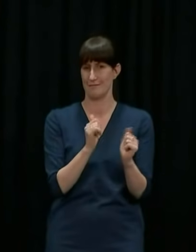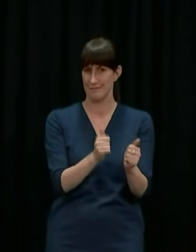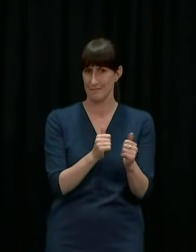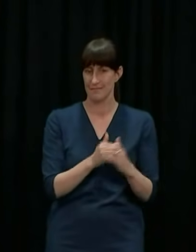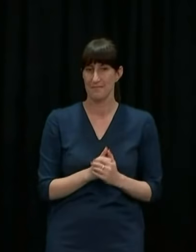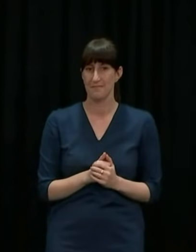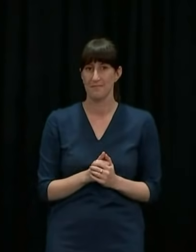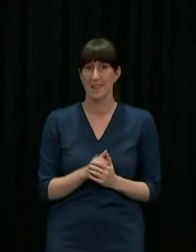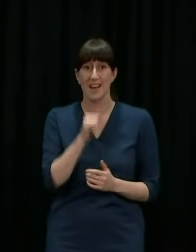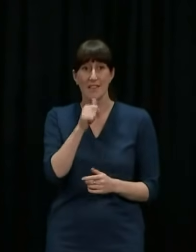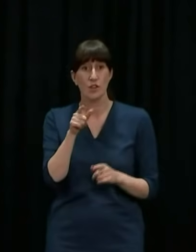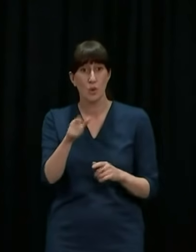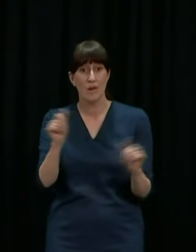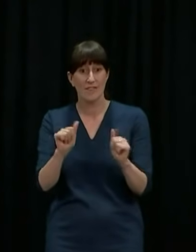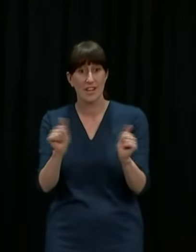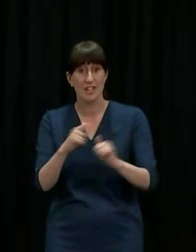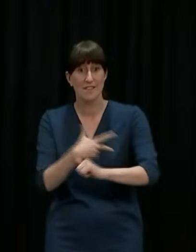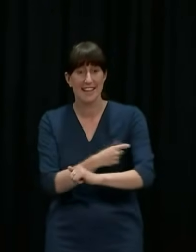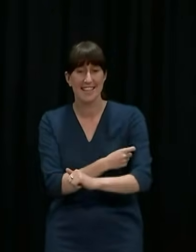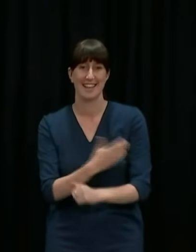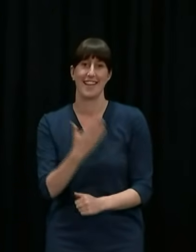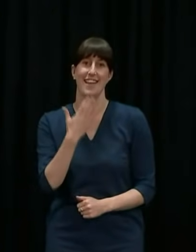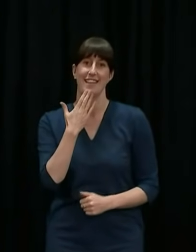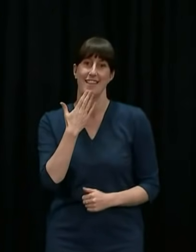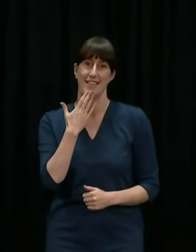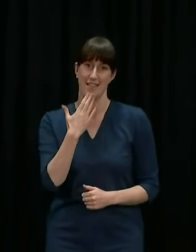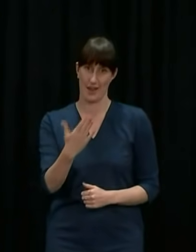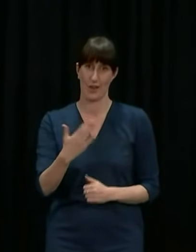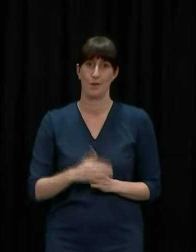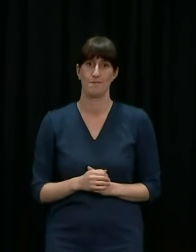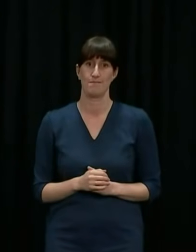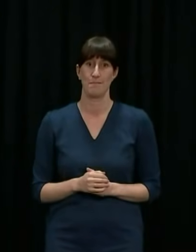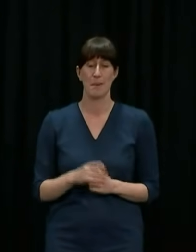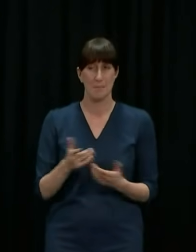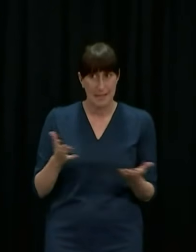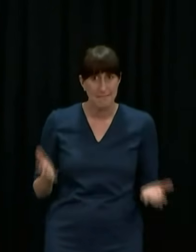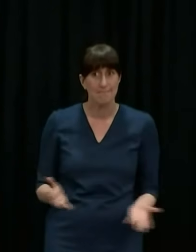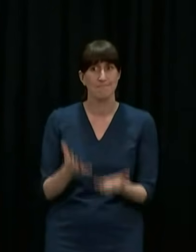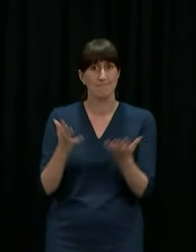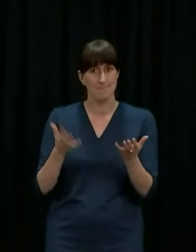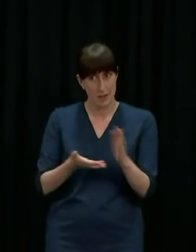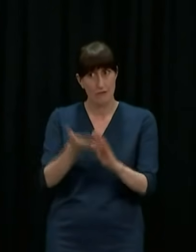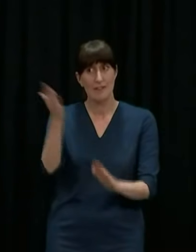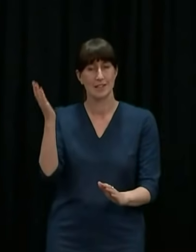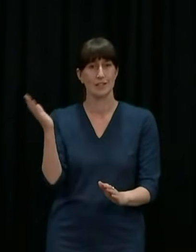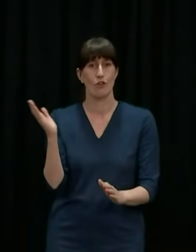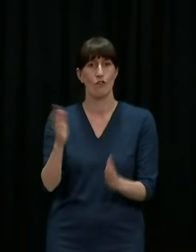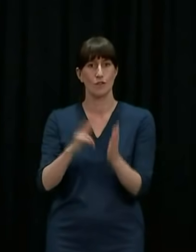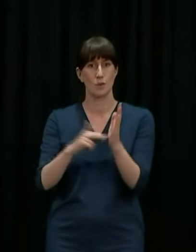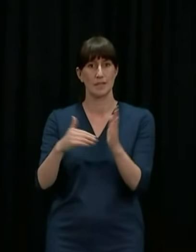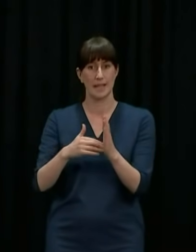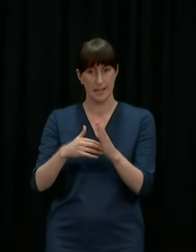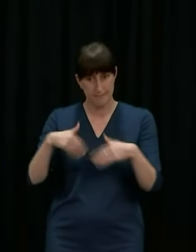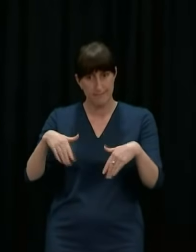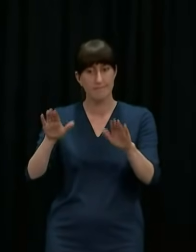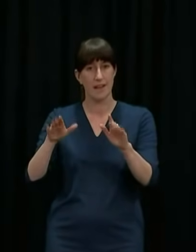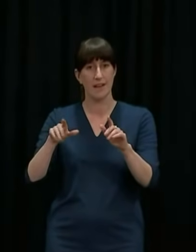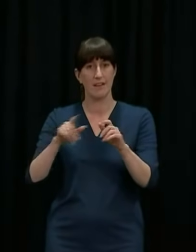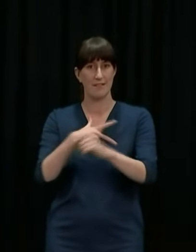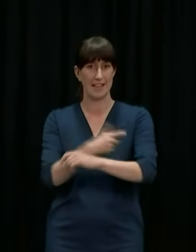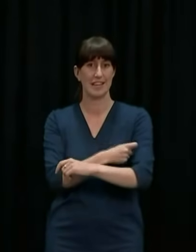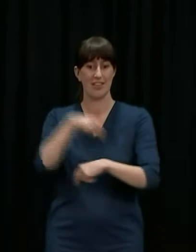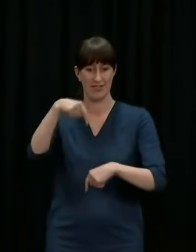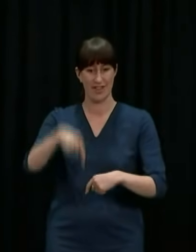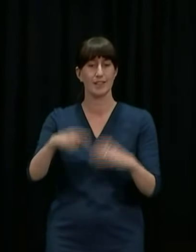already been vaccinated, a big thank you, but let's get the rest of New Zealand out to be vaccinated this week and heading into next weekend. So